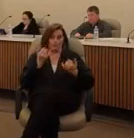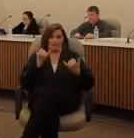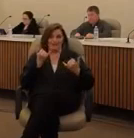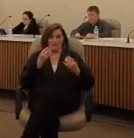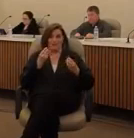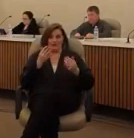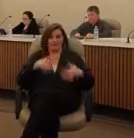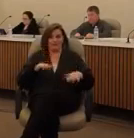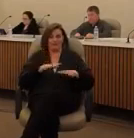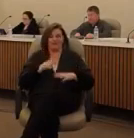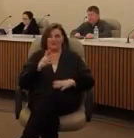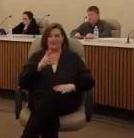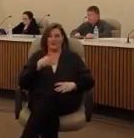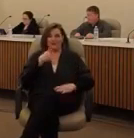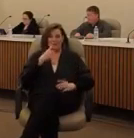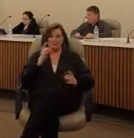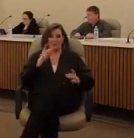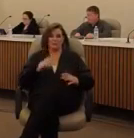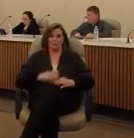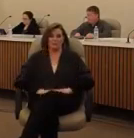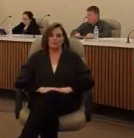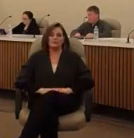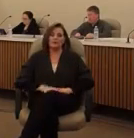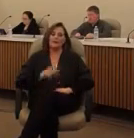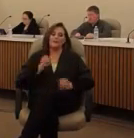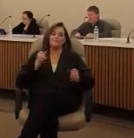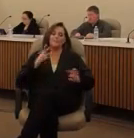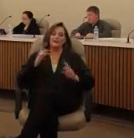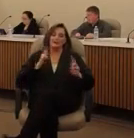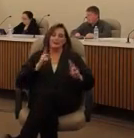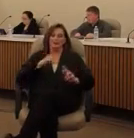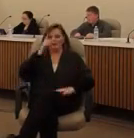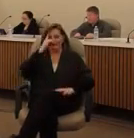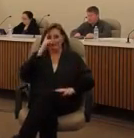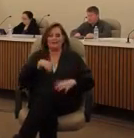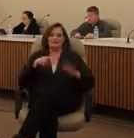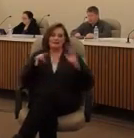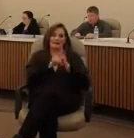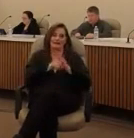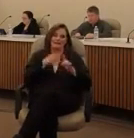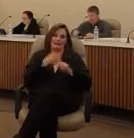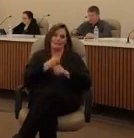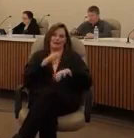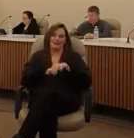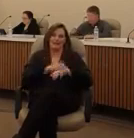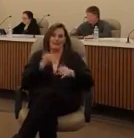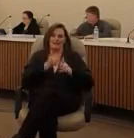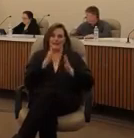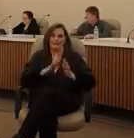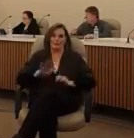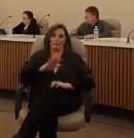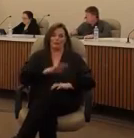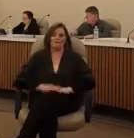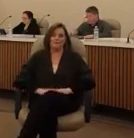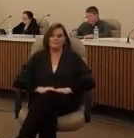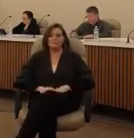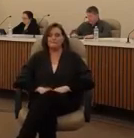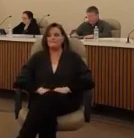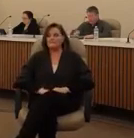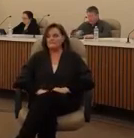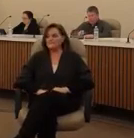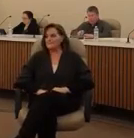people who consider it to be a significant adverse effect on the neighborhood as it stands right now. Mm-hmm. It's definitely going to be an improvement.